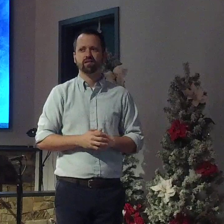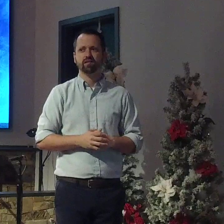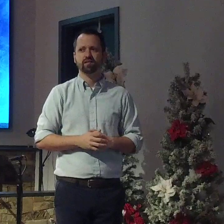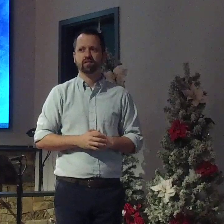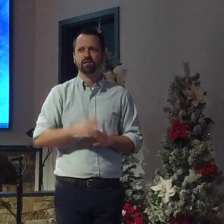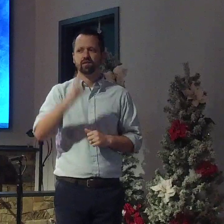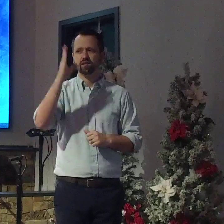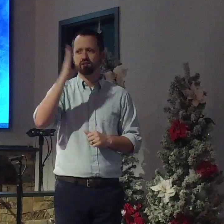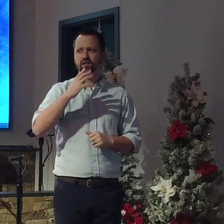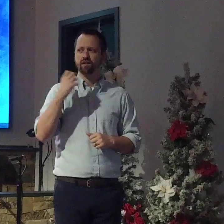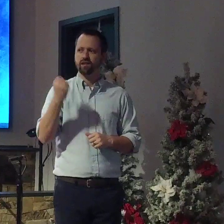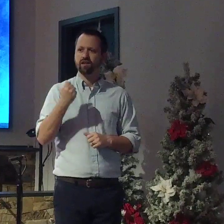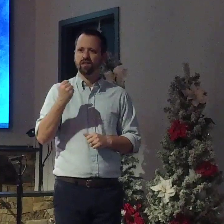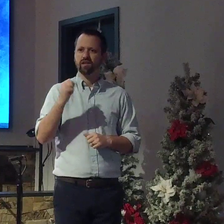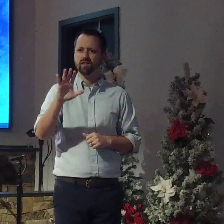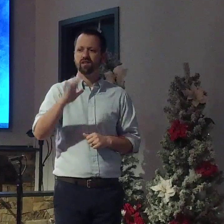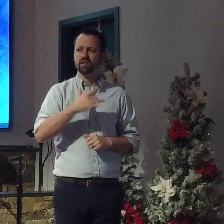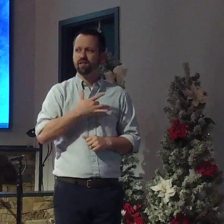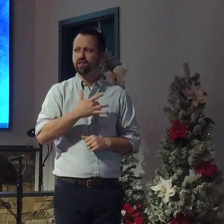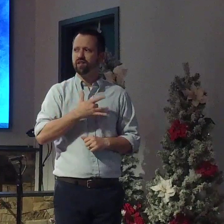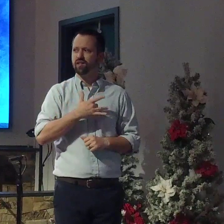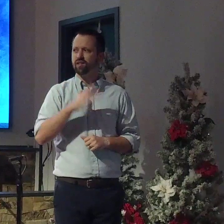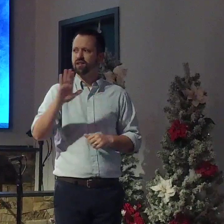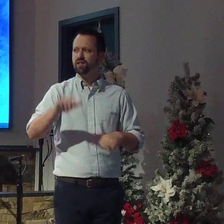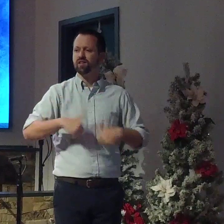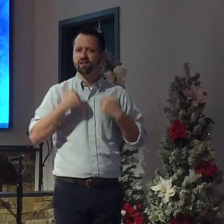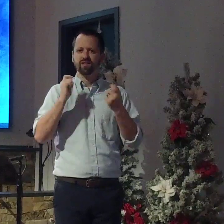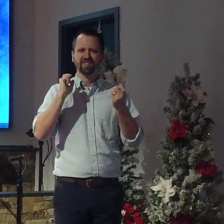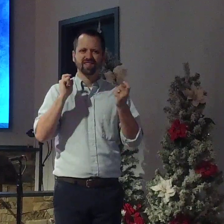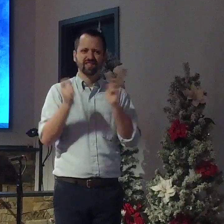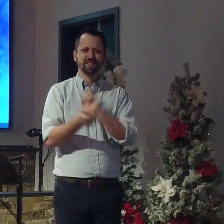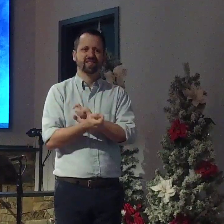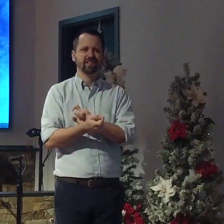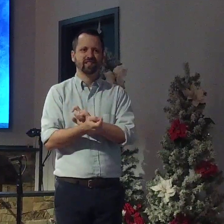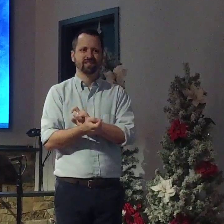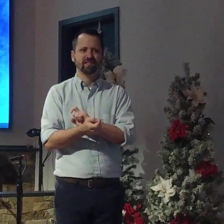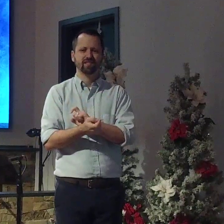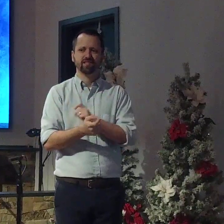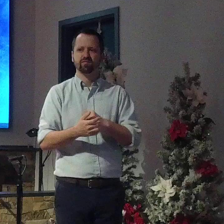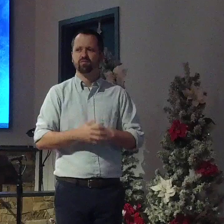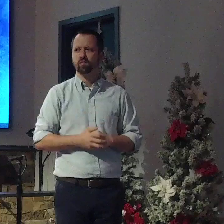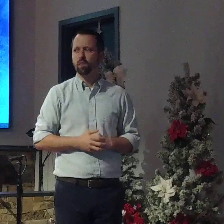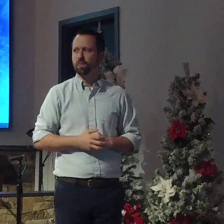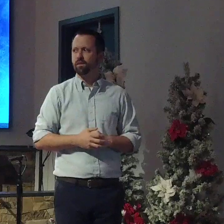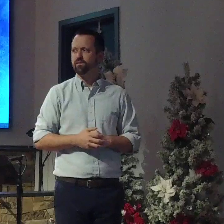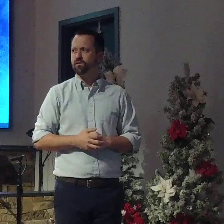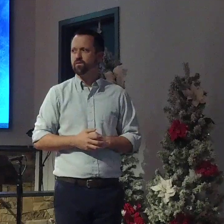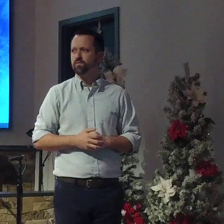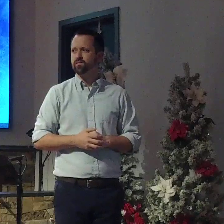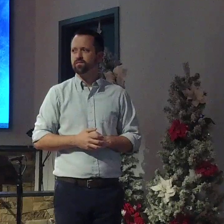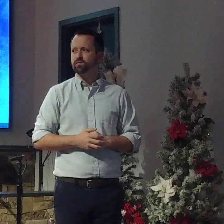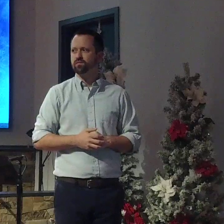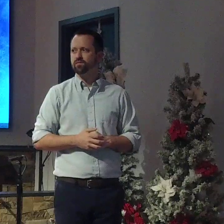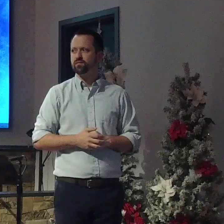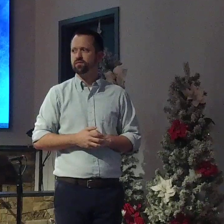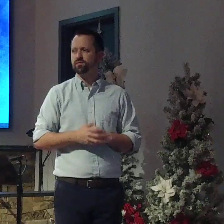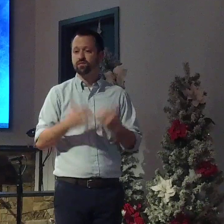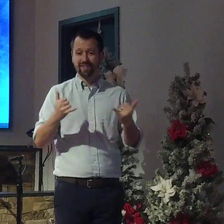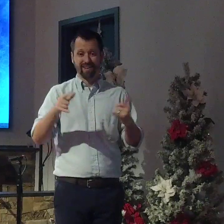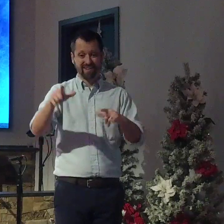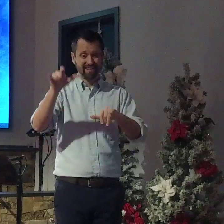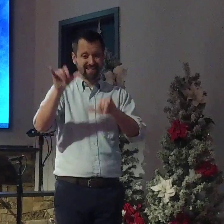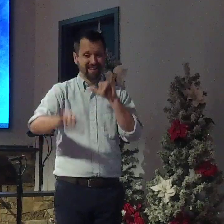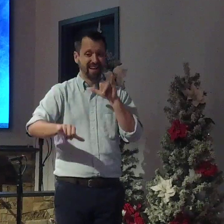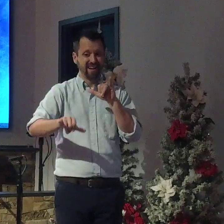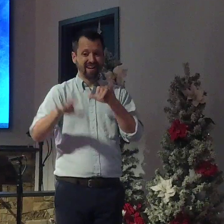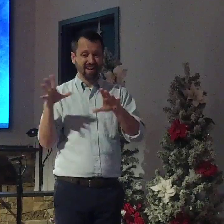stood out to me. And it was the gentleman that you saw here on the stage that was standing right here. His name is Andy. It's his first